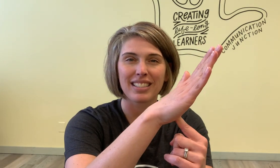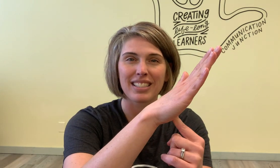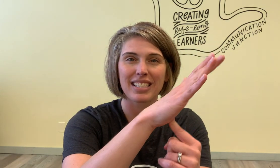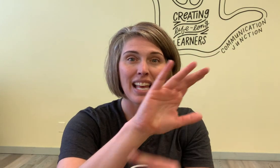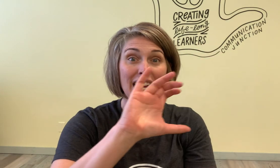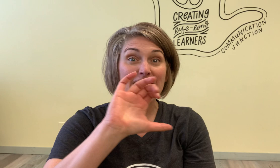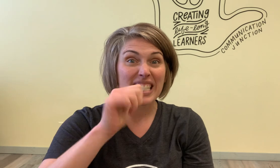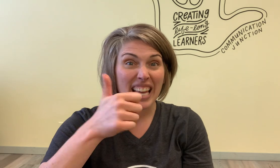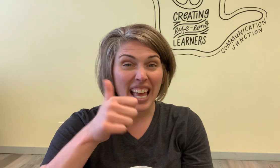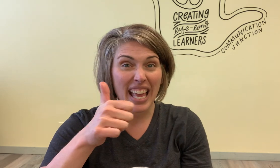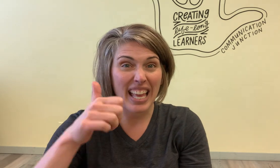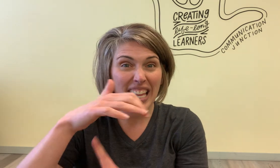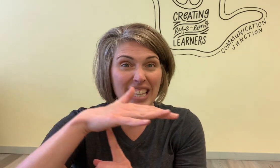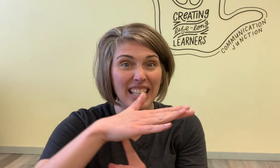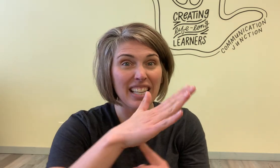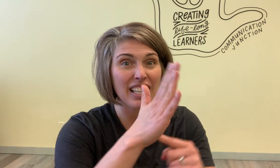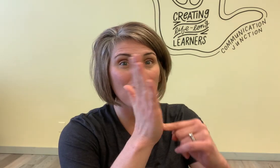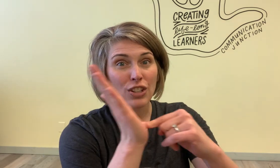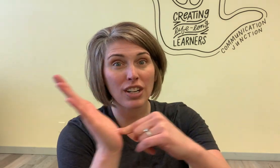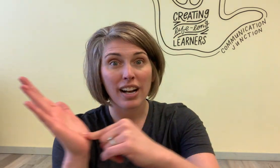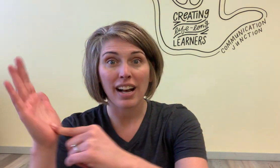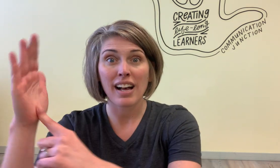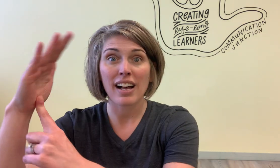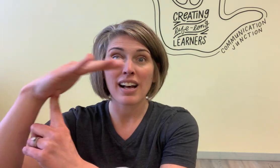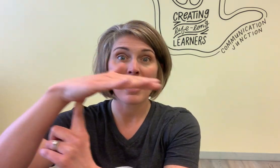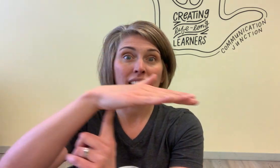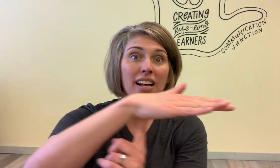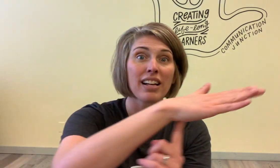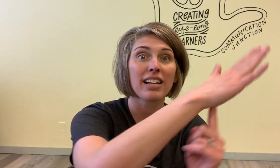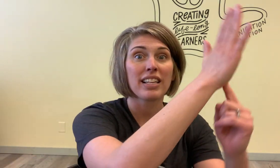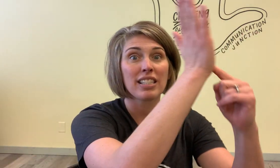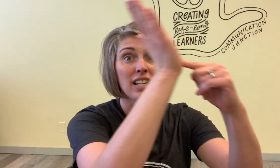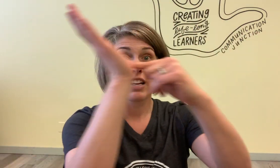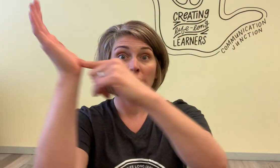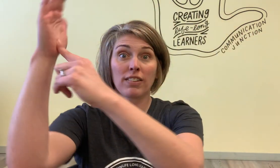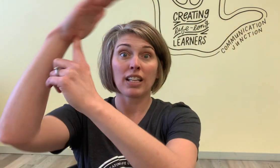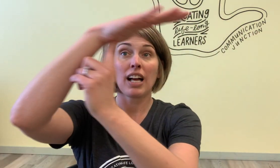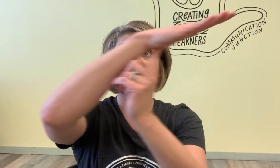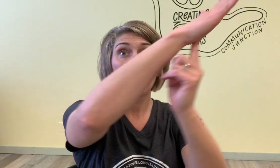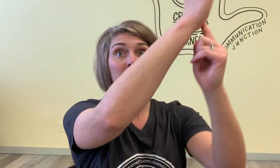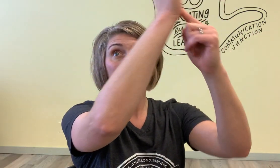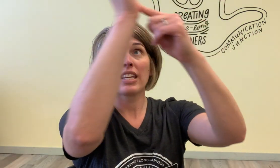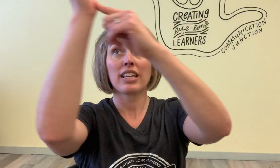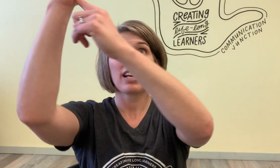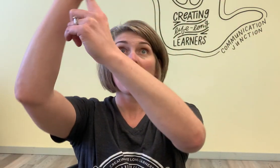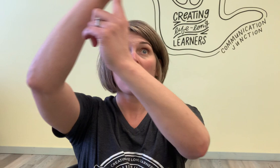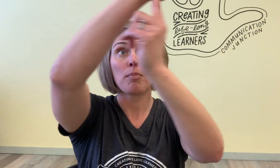kites. 10 little kites flying up